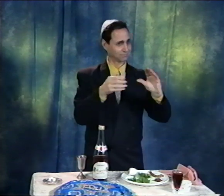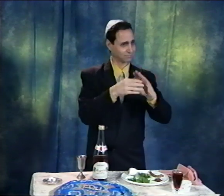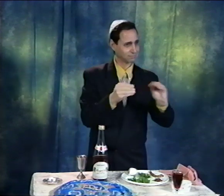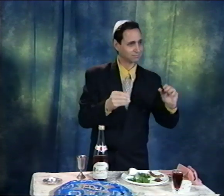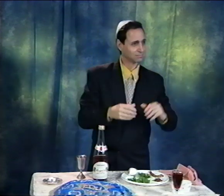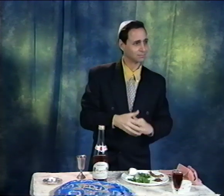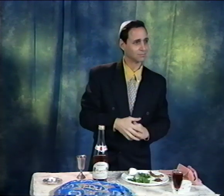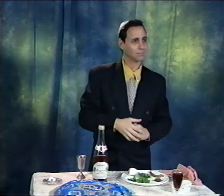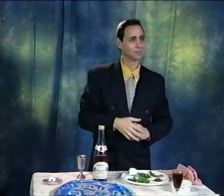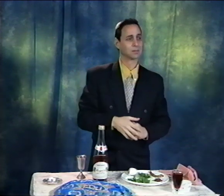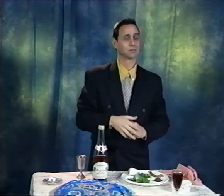One story goes